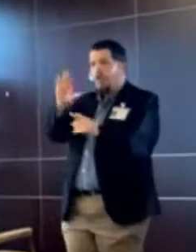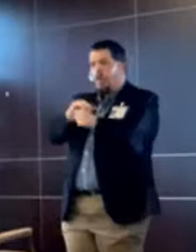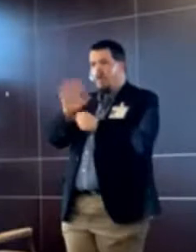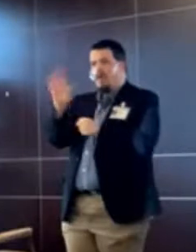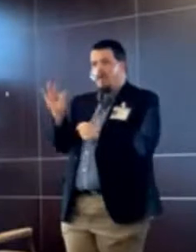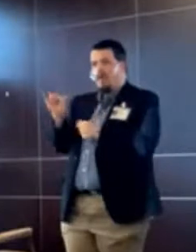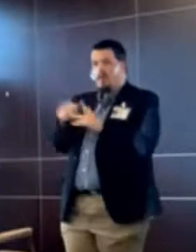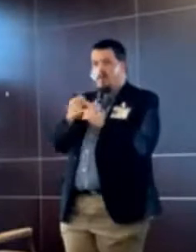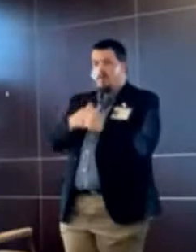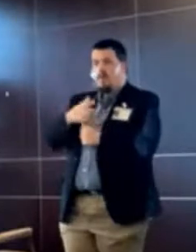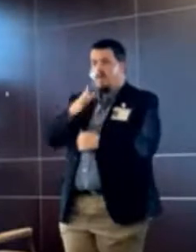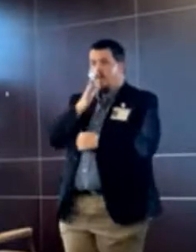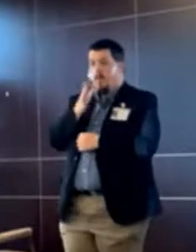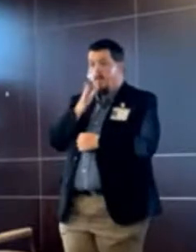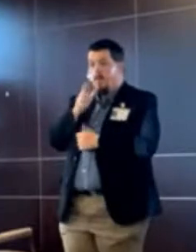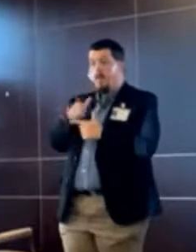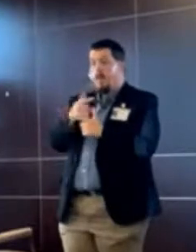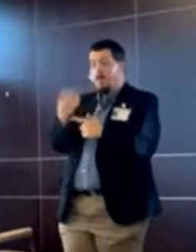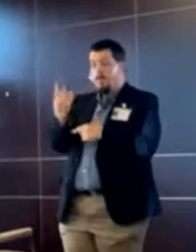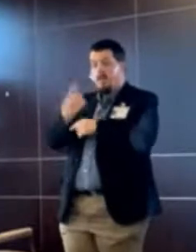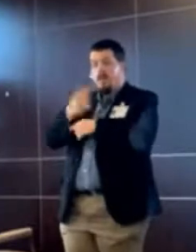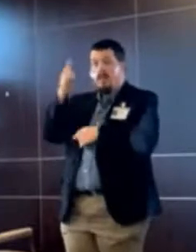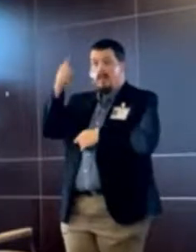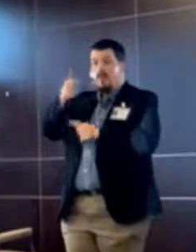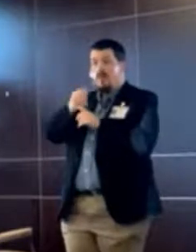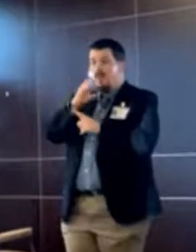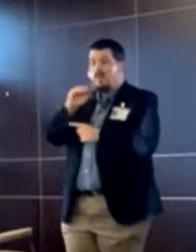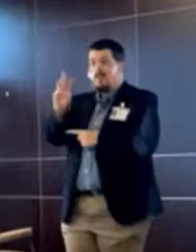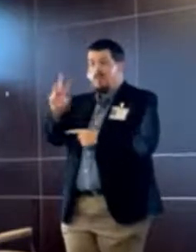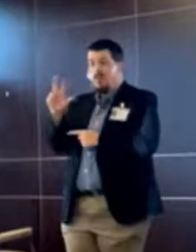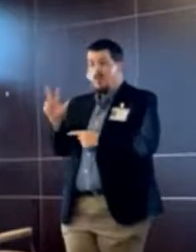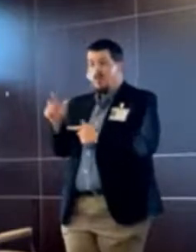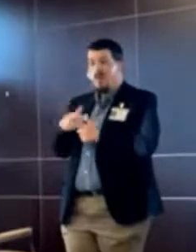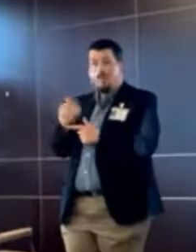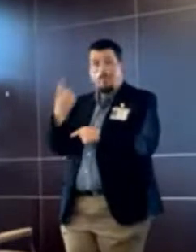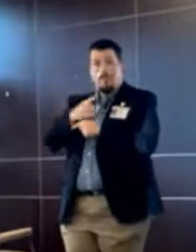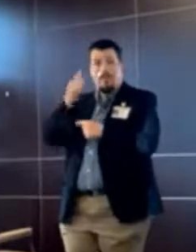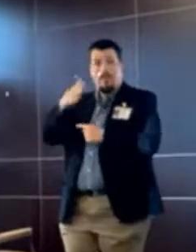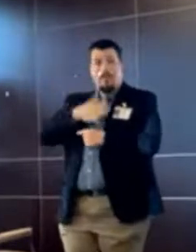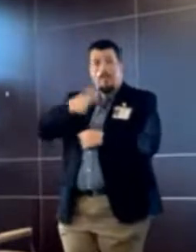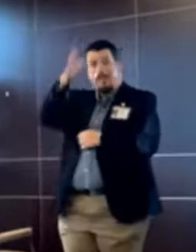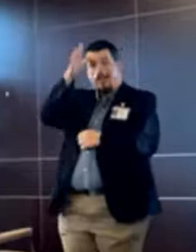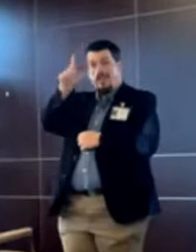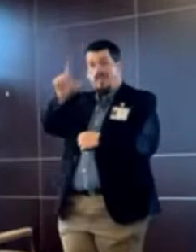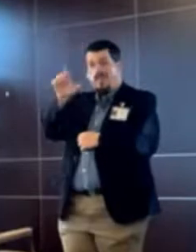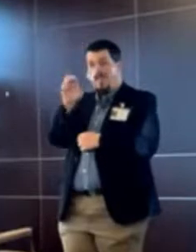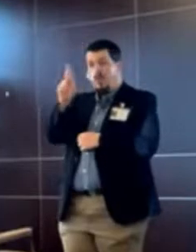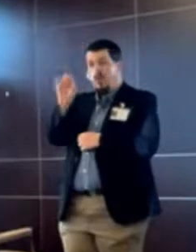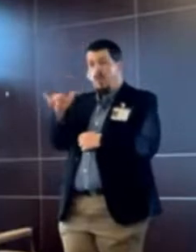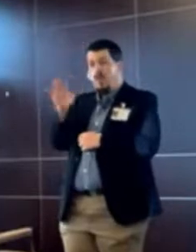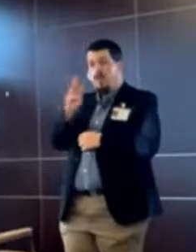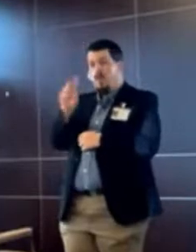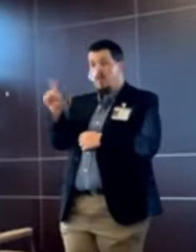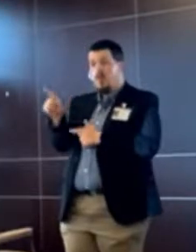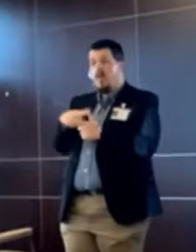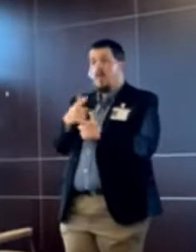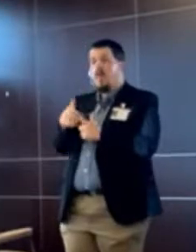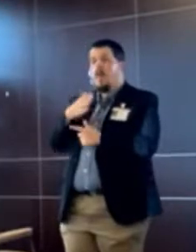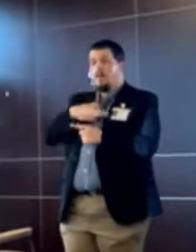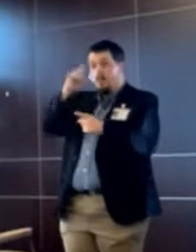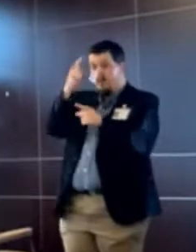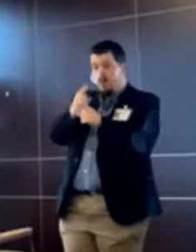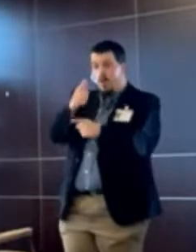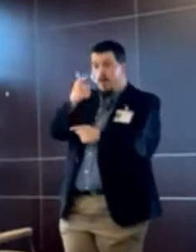with my mom. Then a couple days later, she's 63. A couple days later, my dad, Leroy, who is 61, my 24-year-old brother,